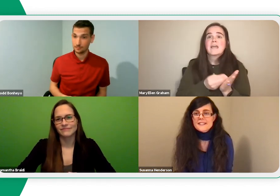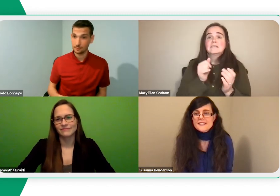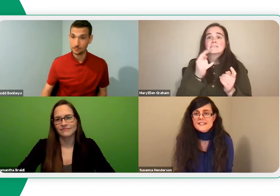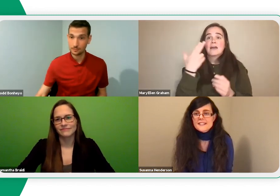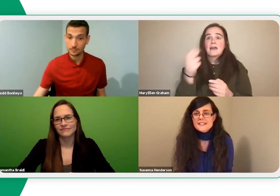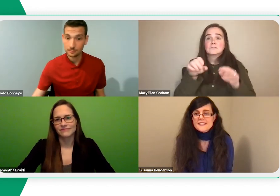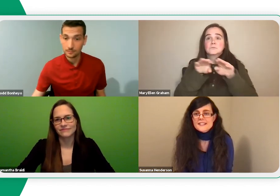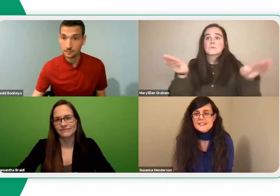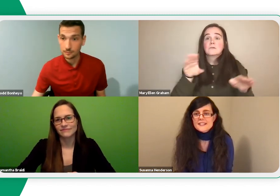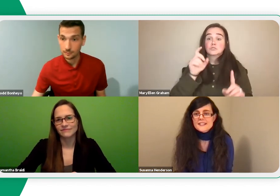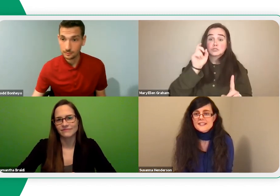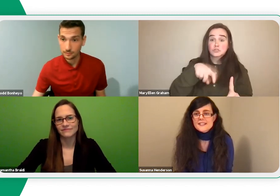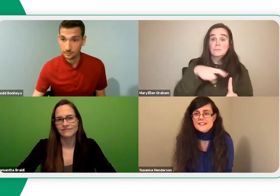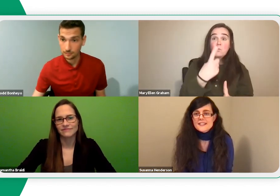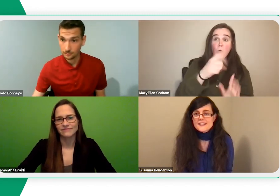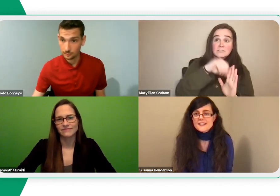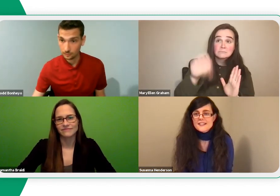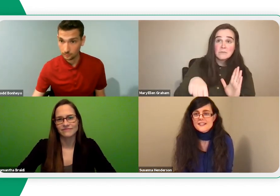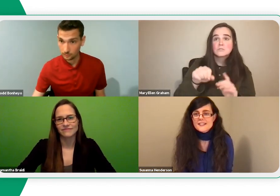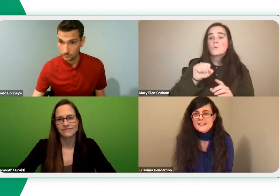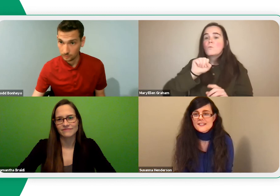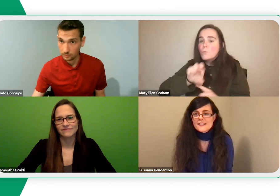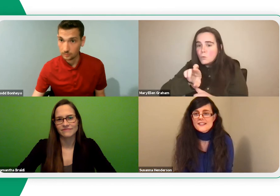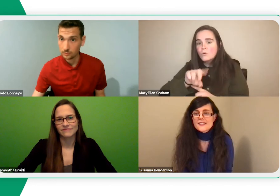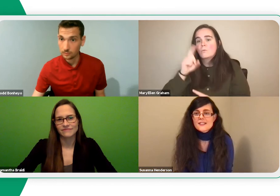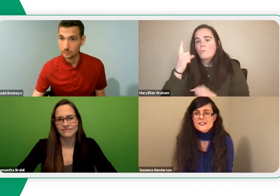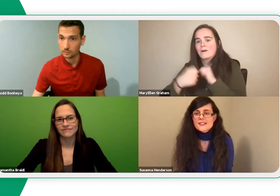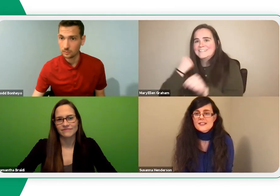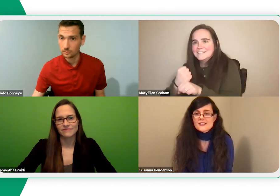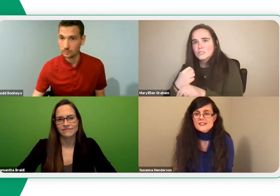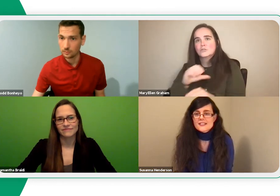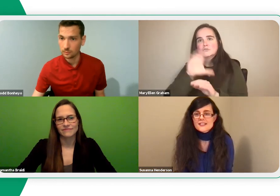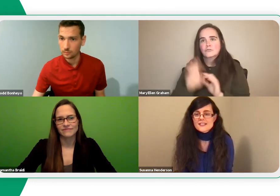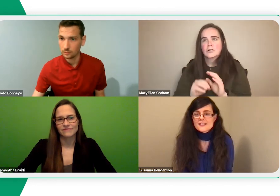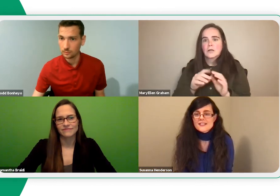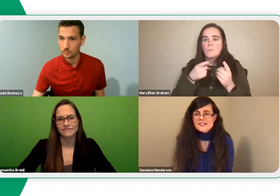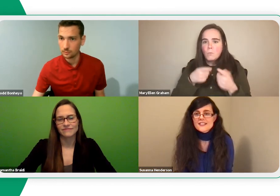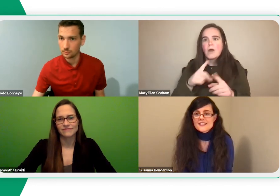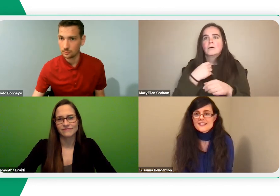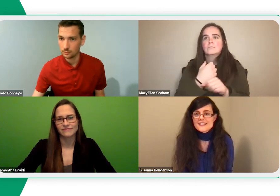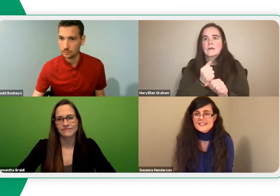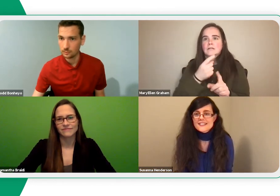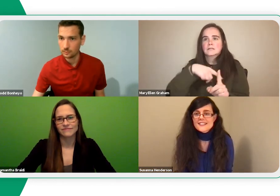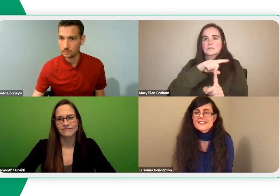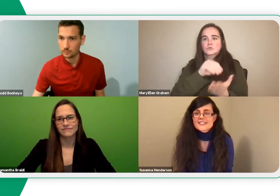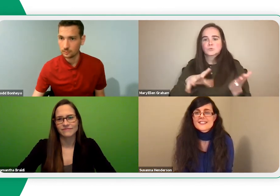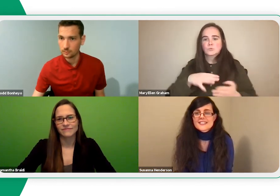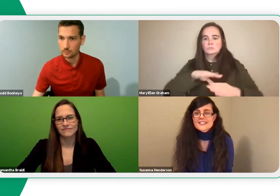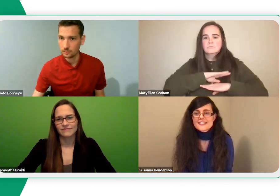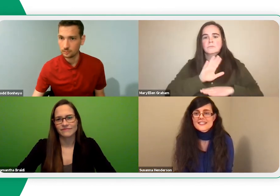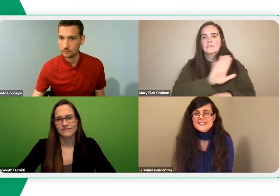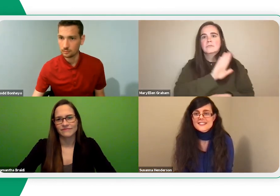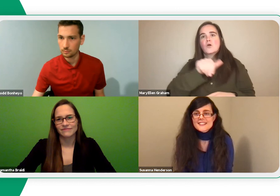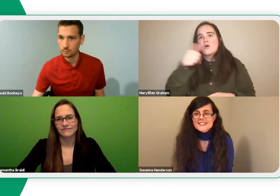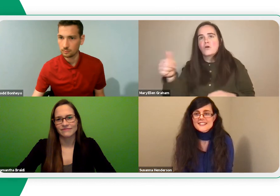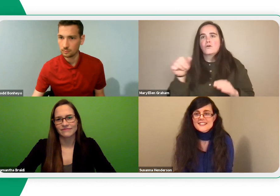Sure, Todd. It says, do you feel that teaching finance at the high school level should be a semester or a